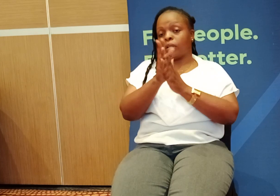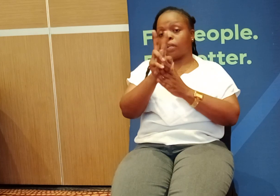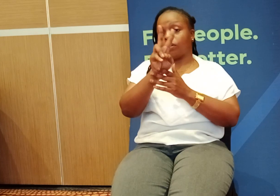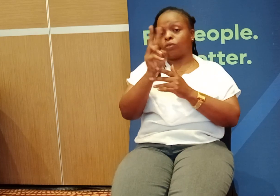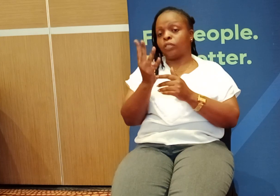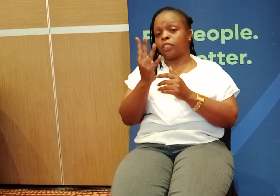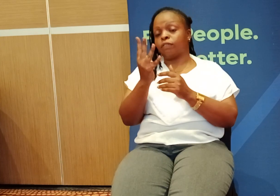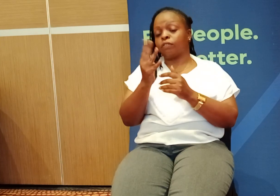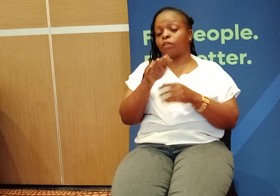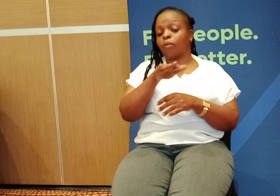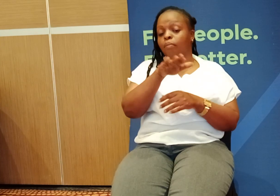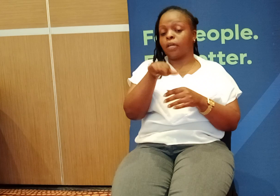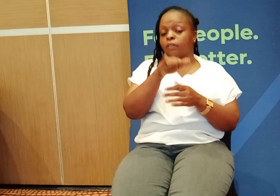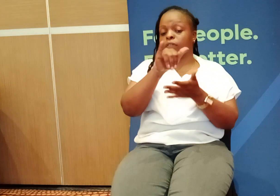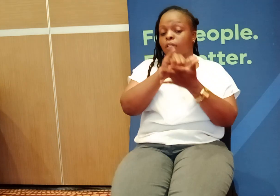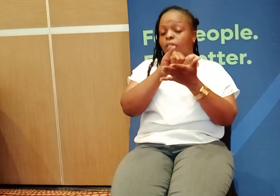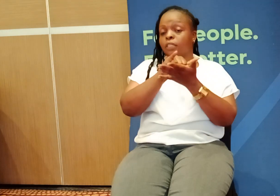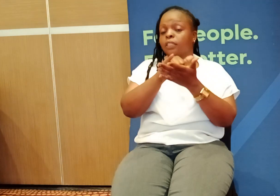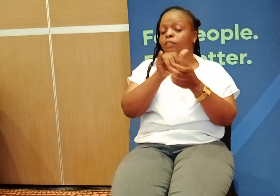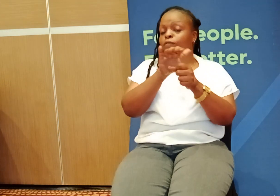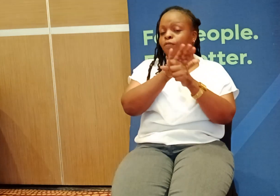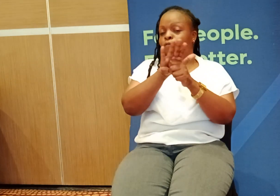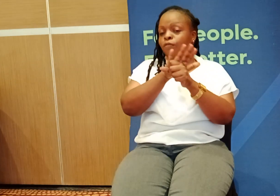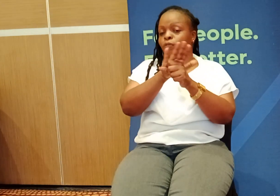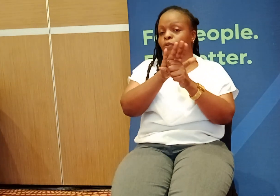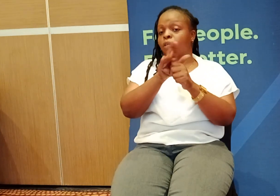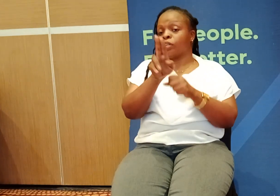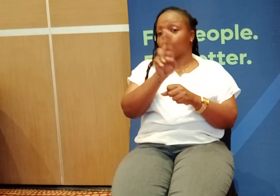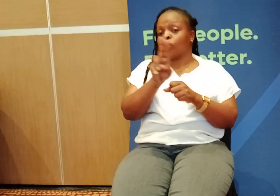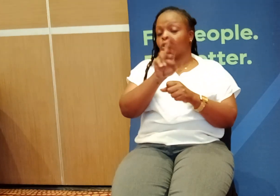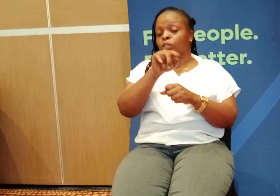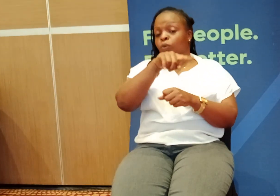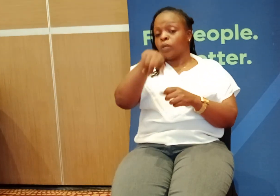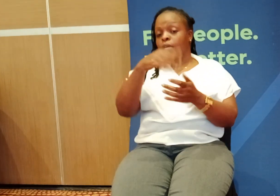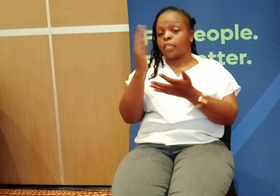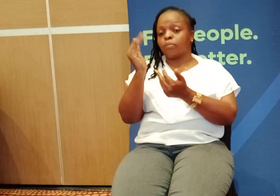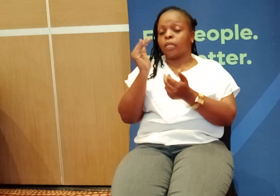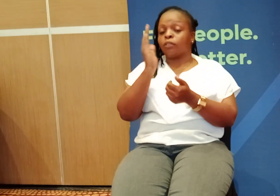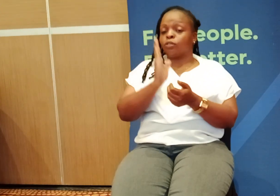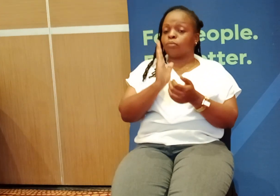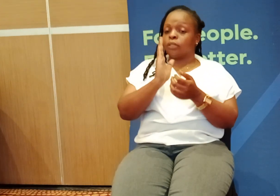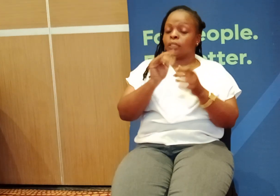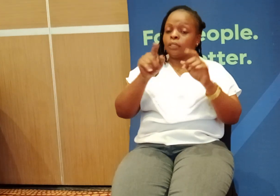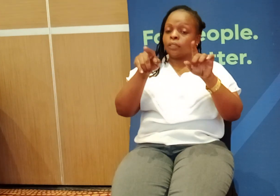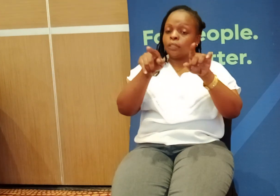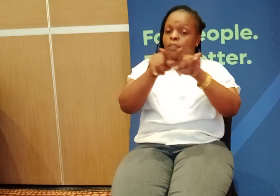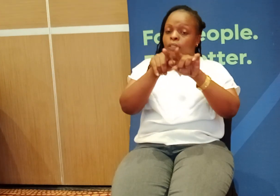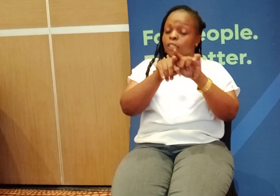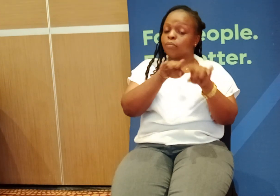full gear. We expect TMB to be on the same platform with the rest of the